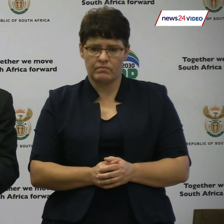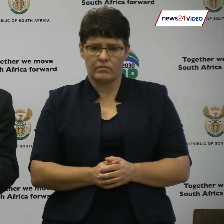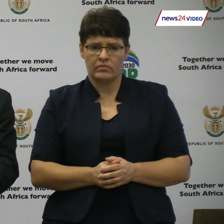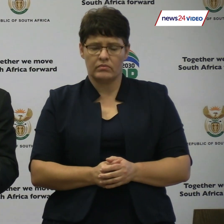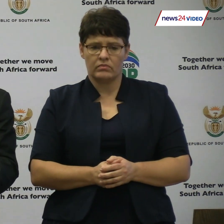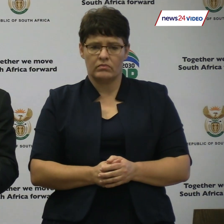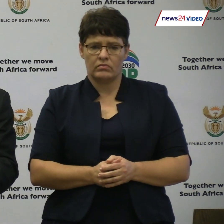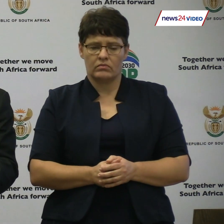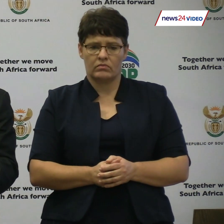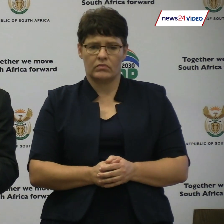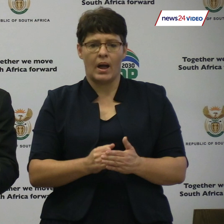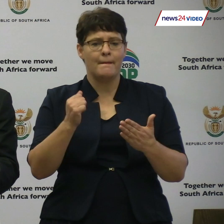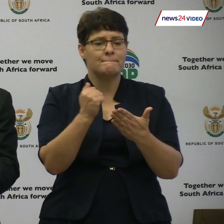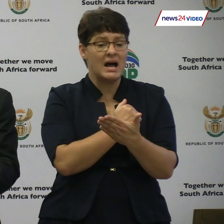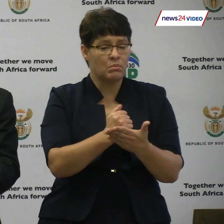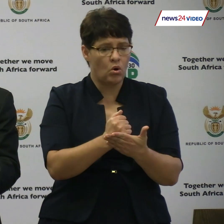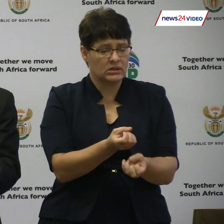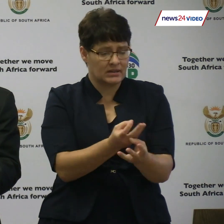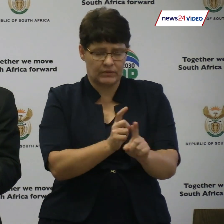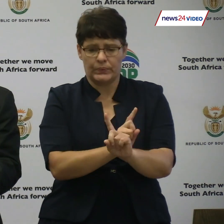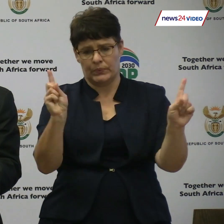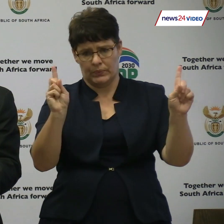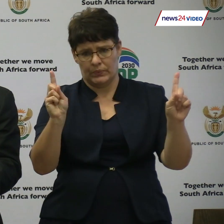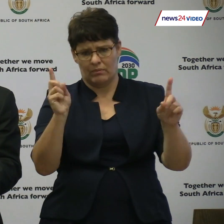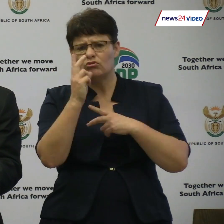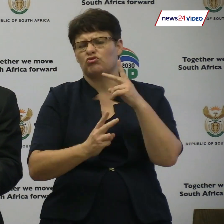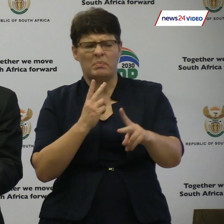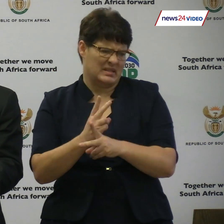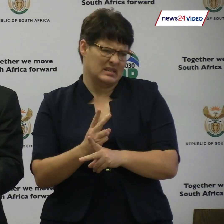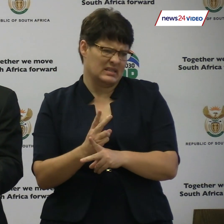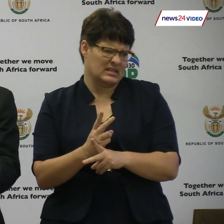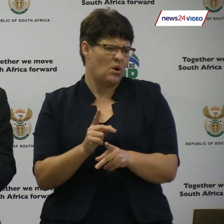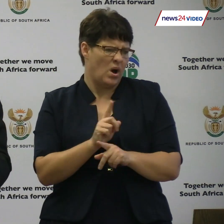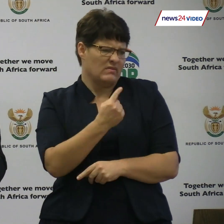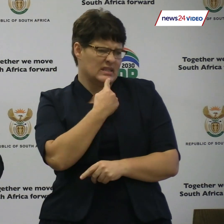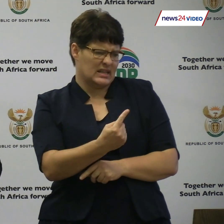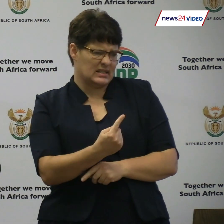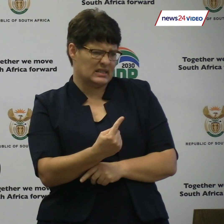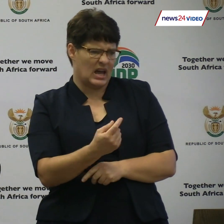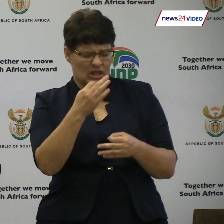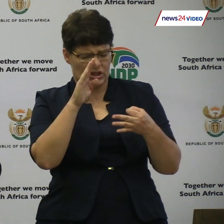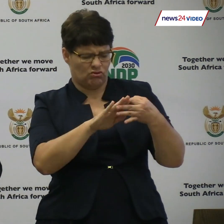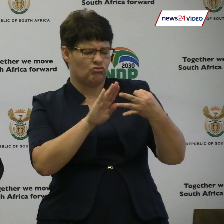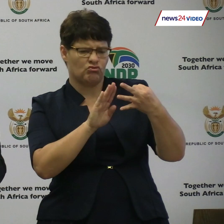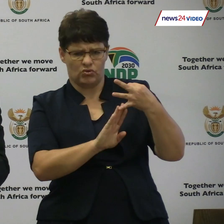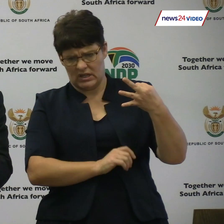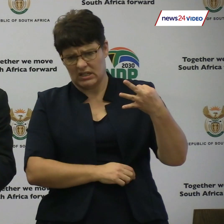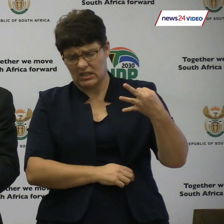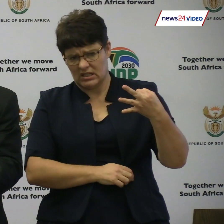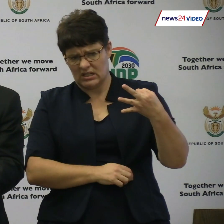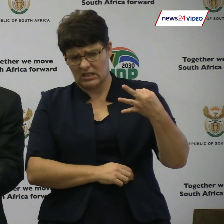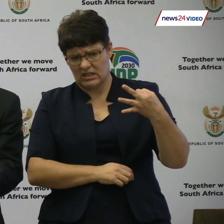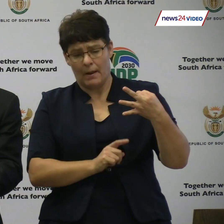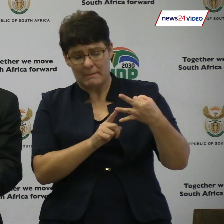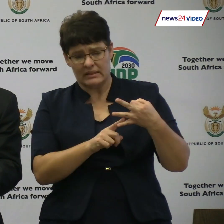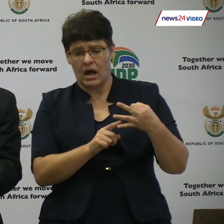We won't issue passports at all. I'm just repeating, because I've mentioned the 3 documents that will be, but